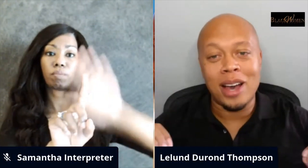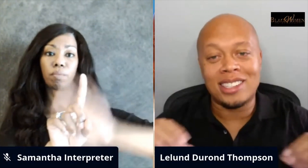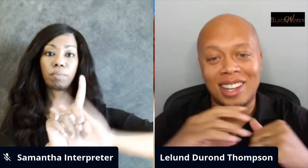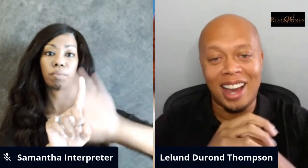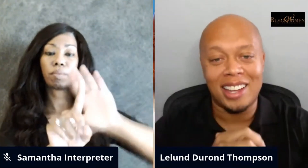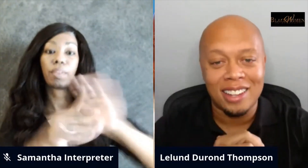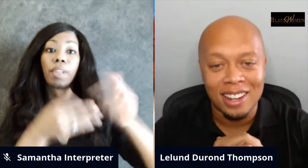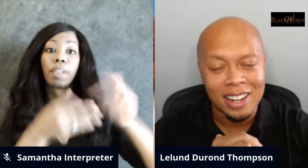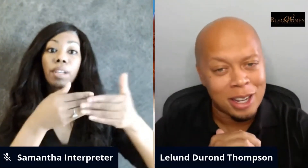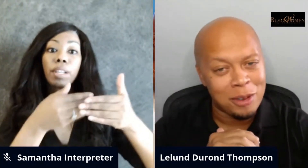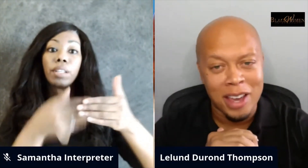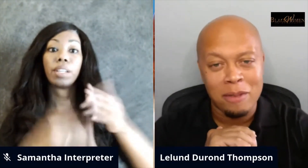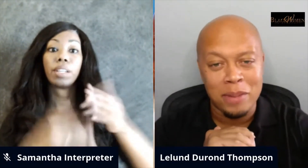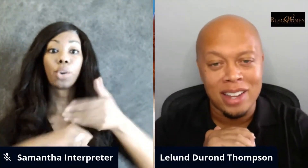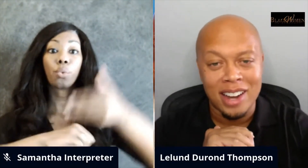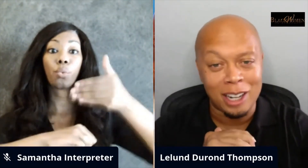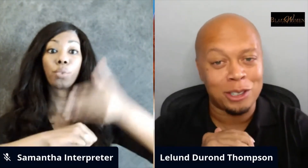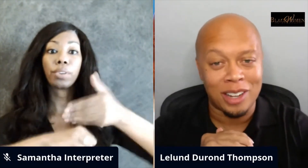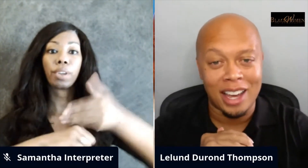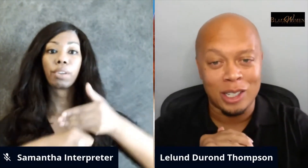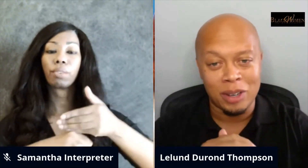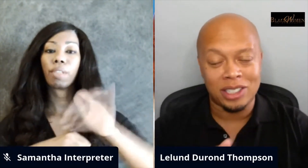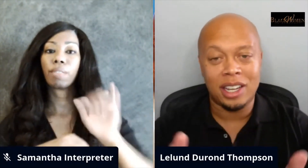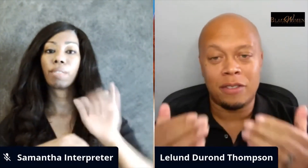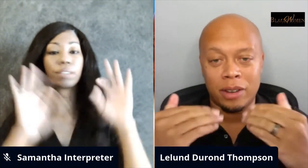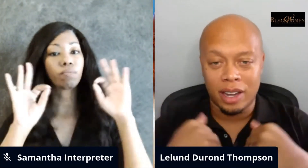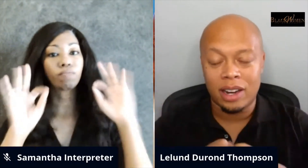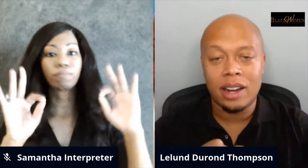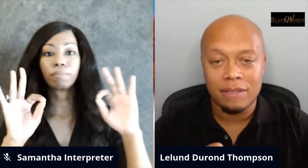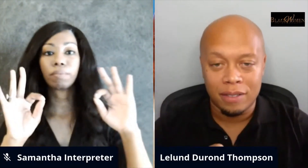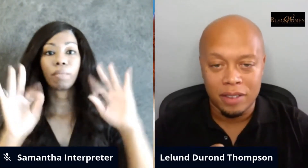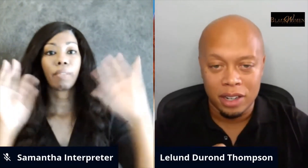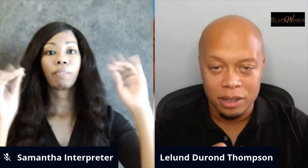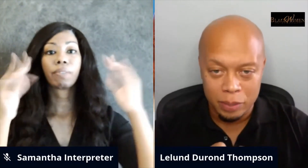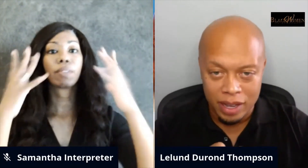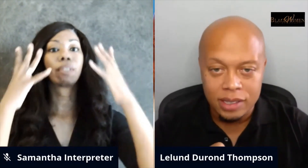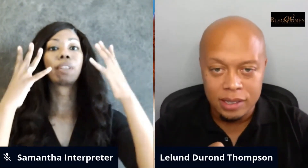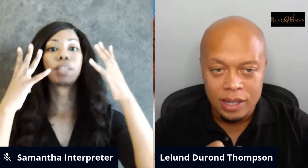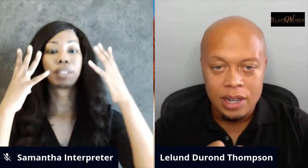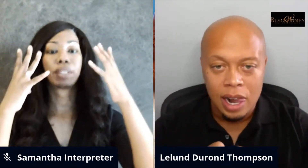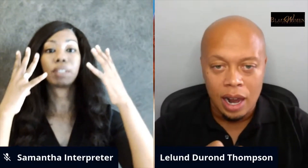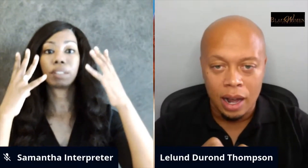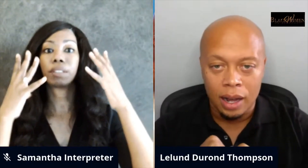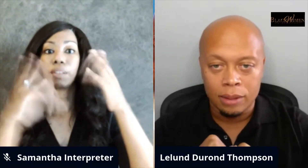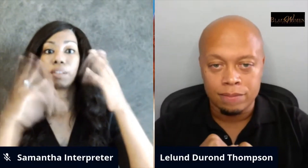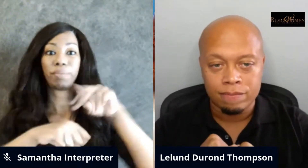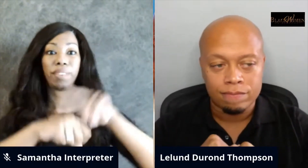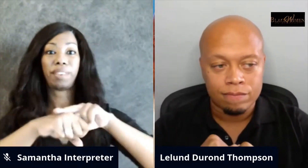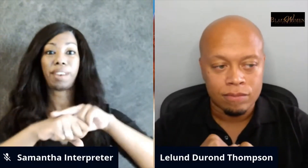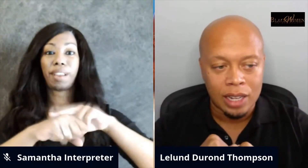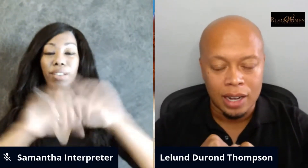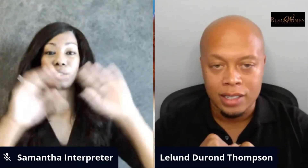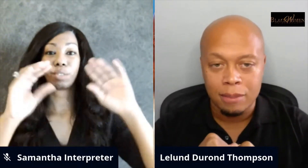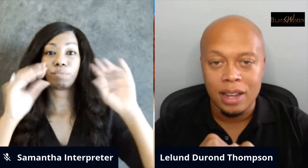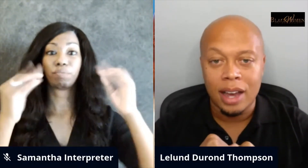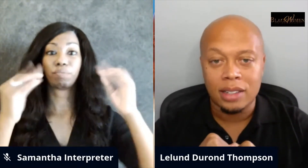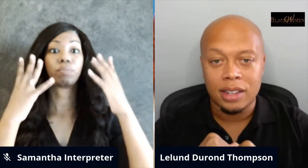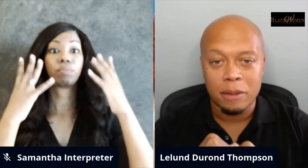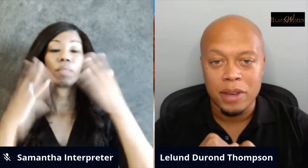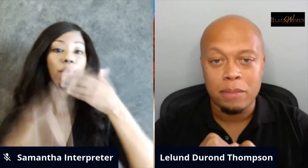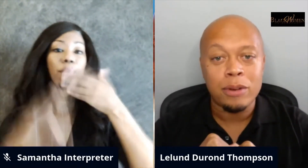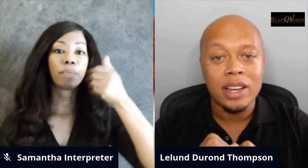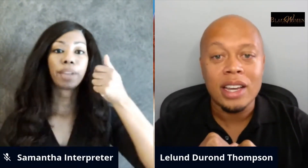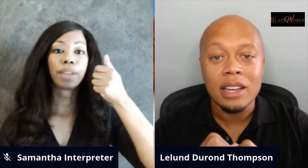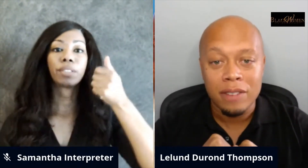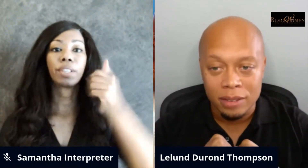of the best light. A lot of times you can't beat natural light, especially if you're getting enough of it in your space. A lot of time that light is